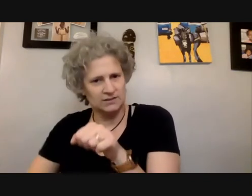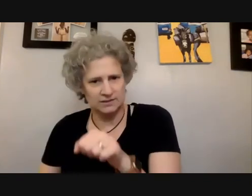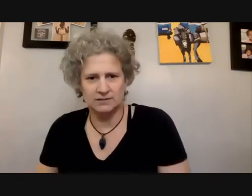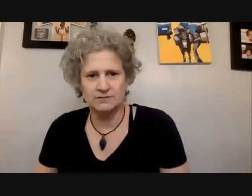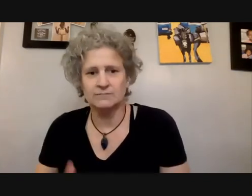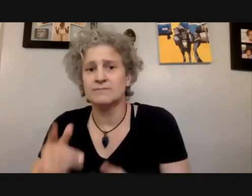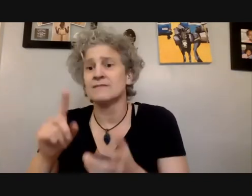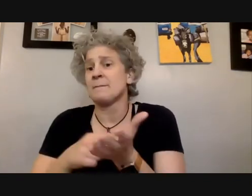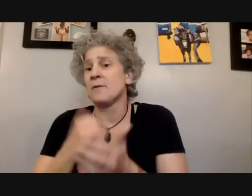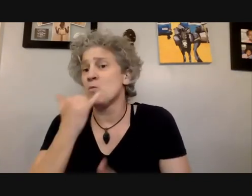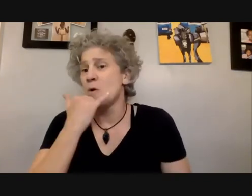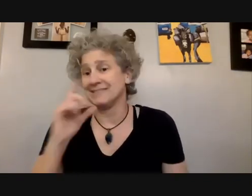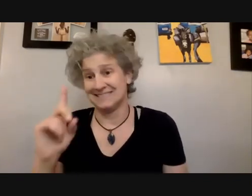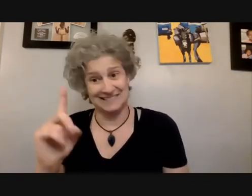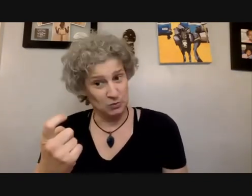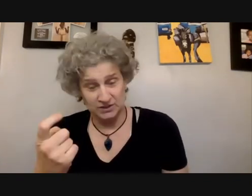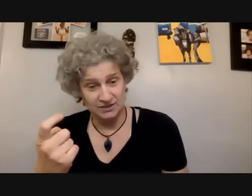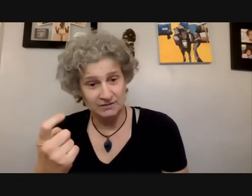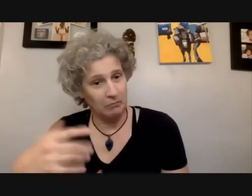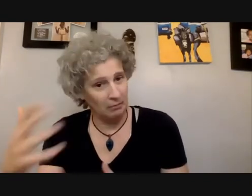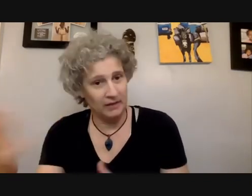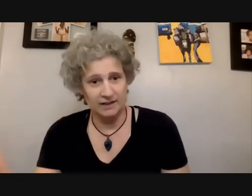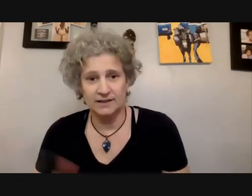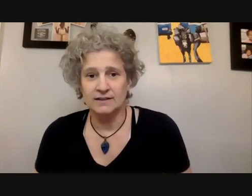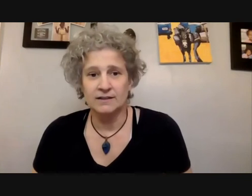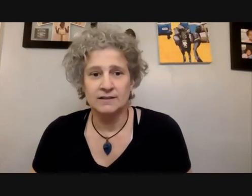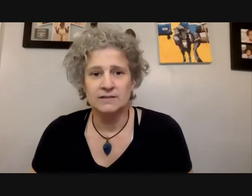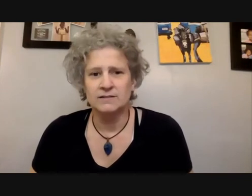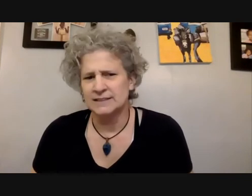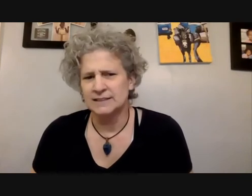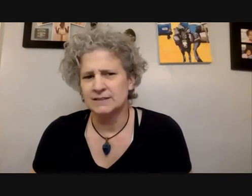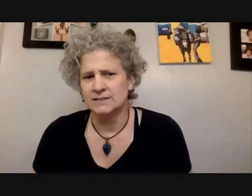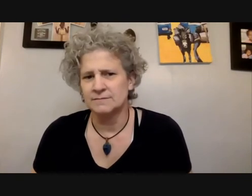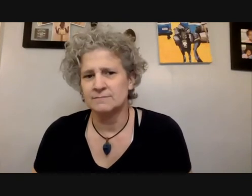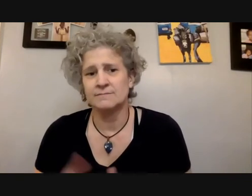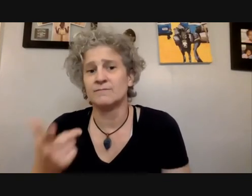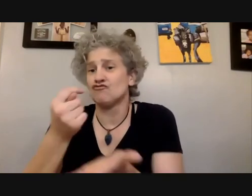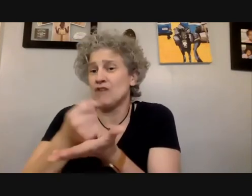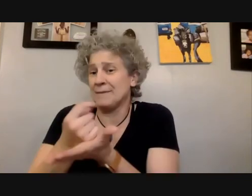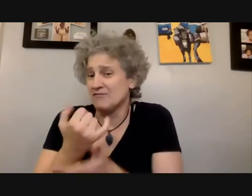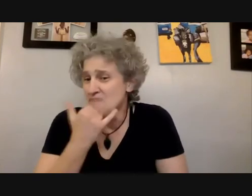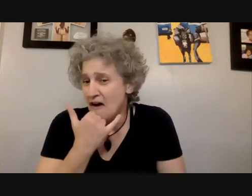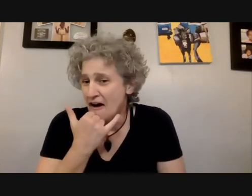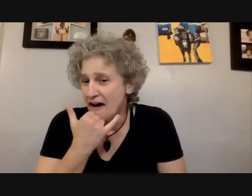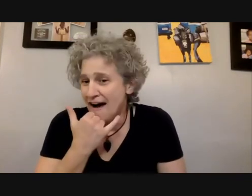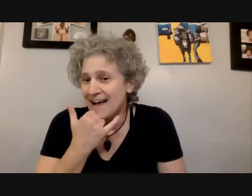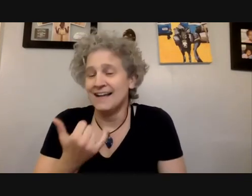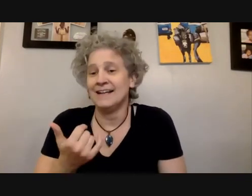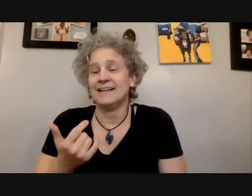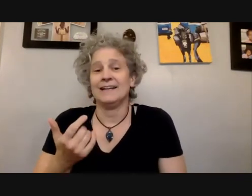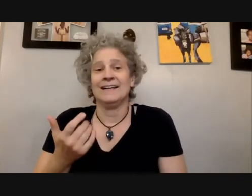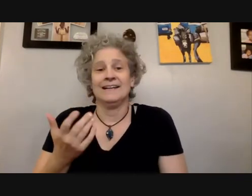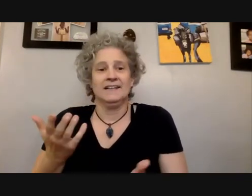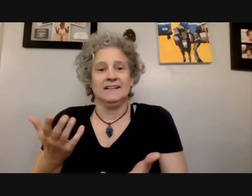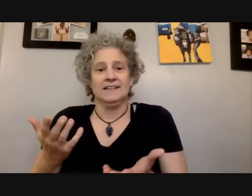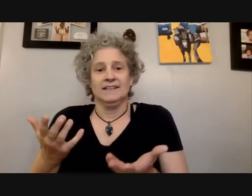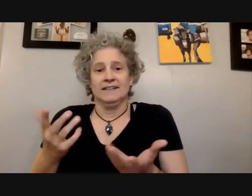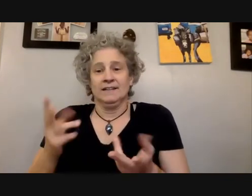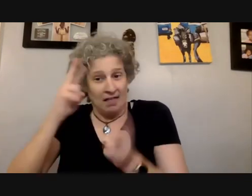familiar support. Deaf people oftentimes are marginalized. Oftentimes they experience things like being misdiagnosed.